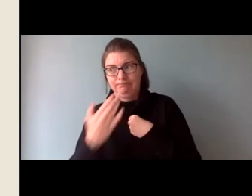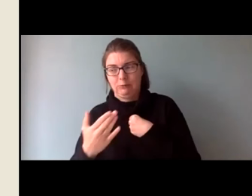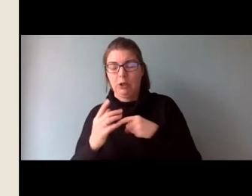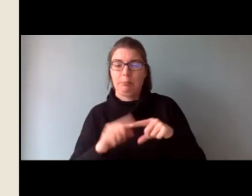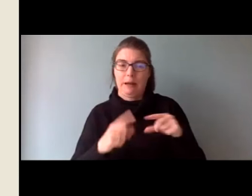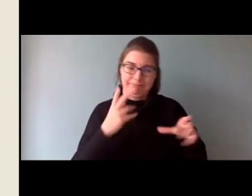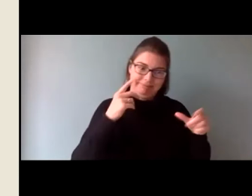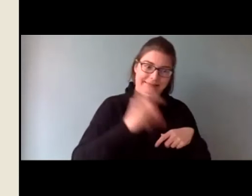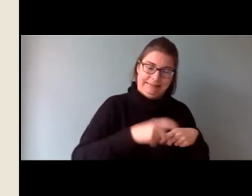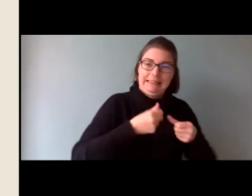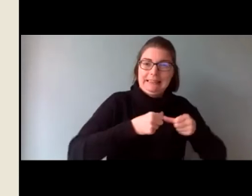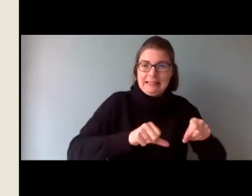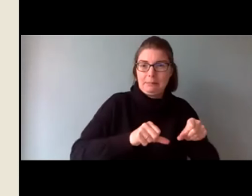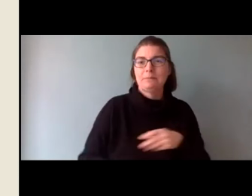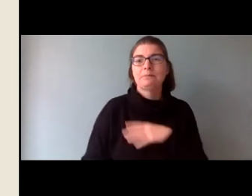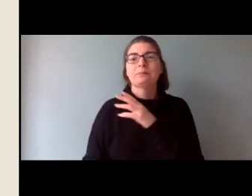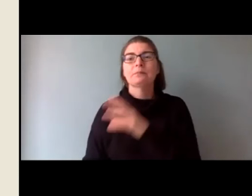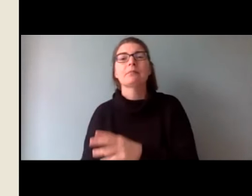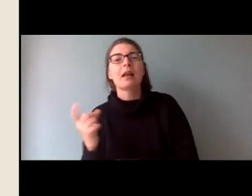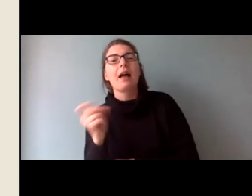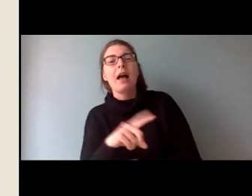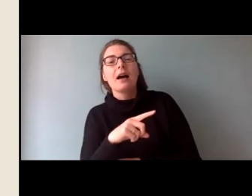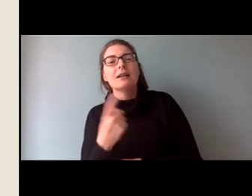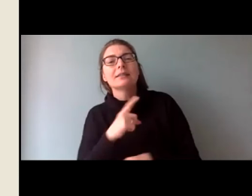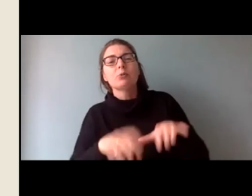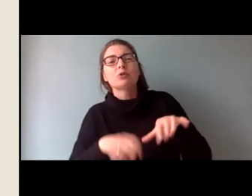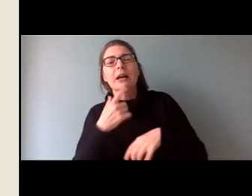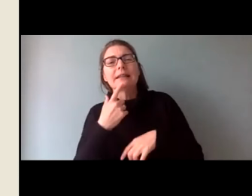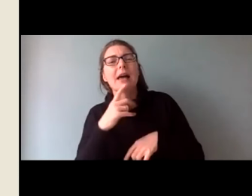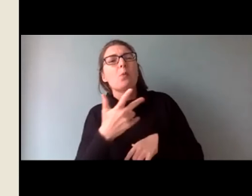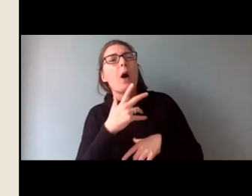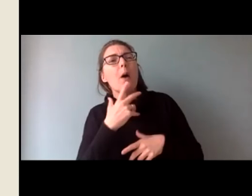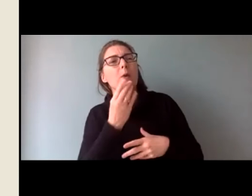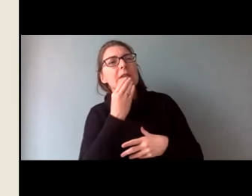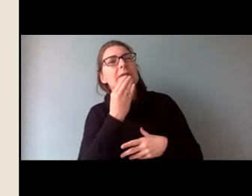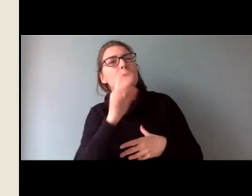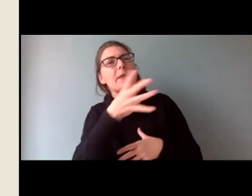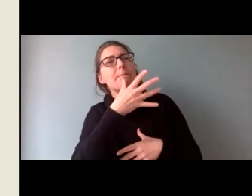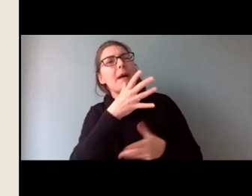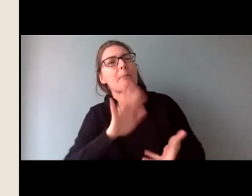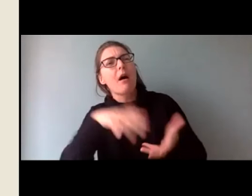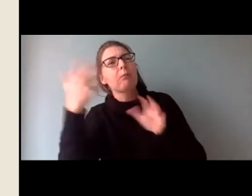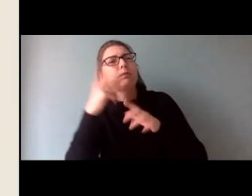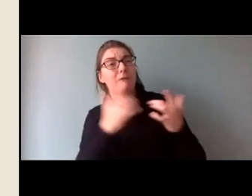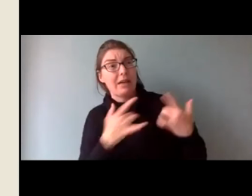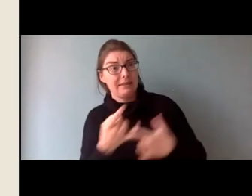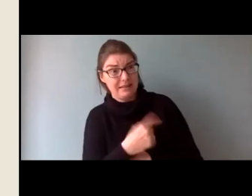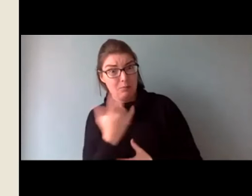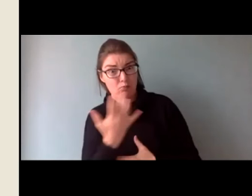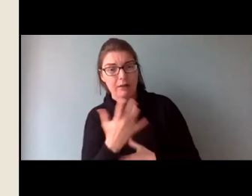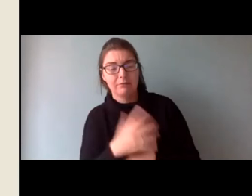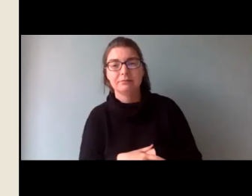mother butchered on Valentine's Day. It was like